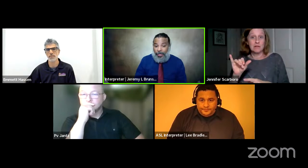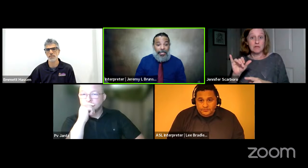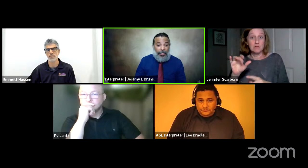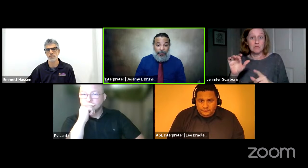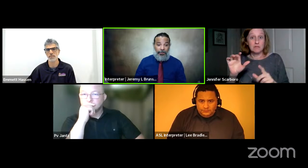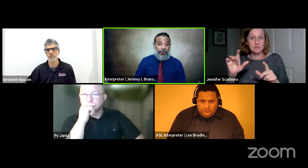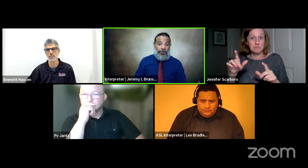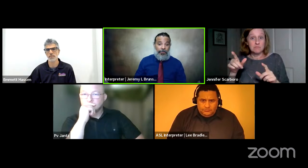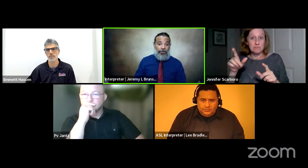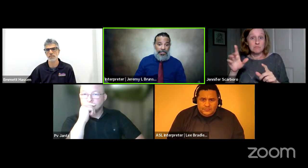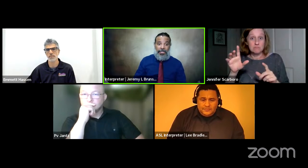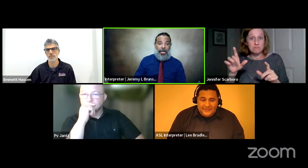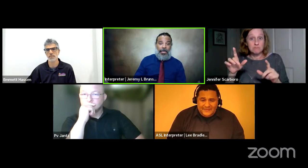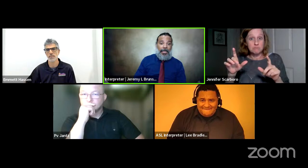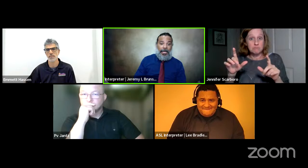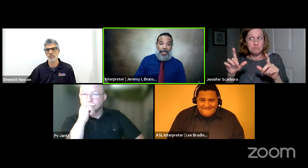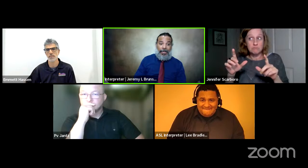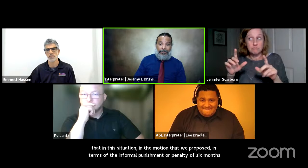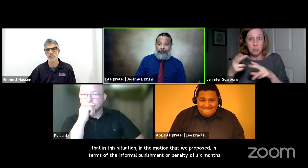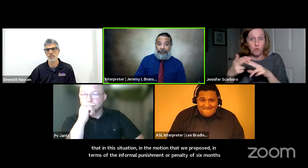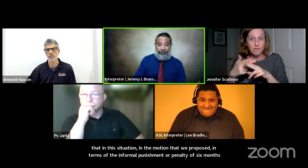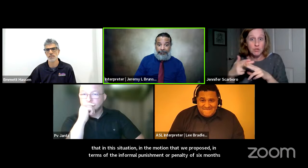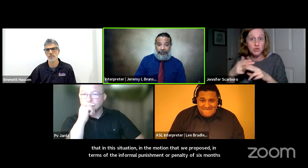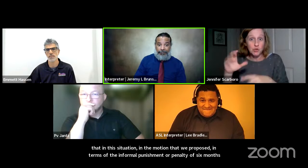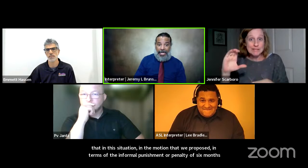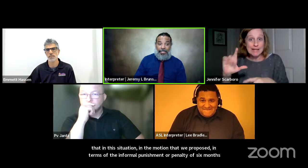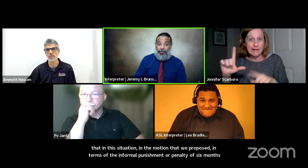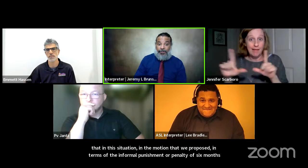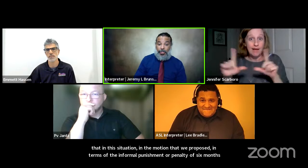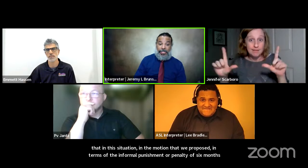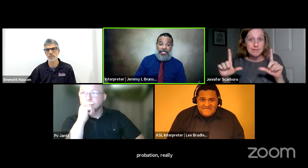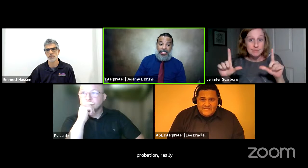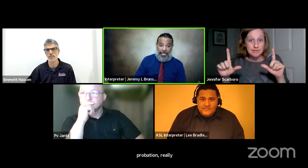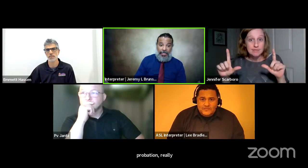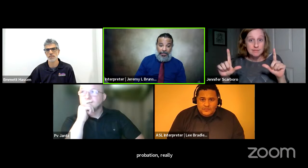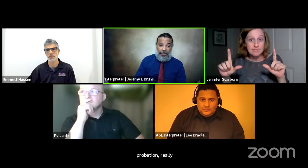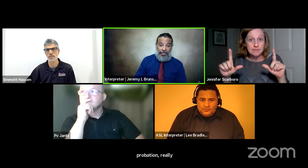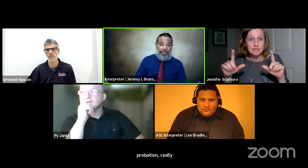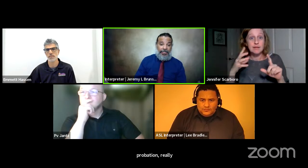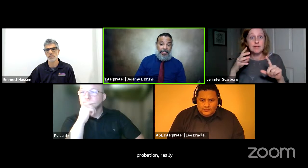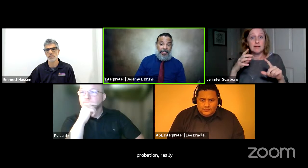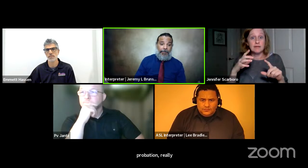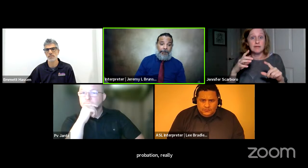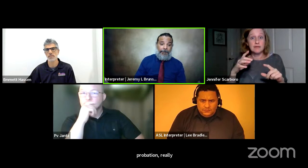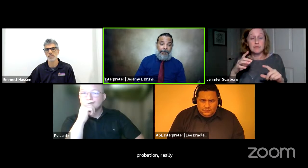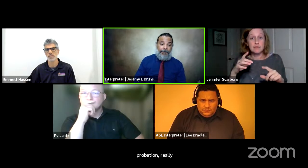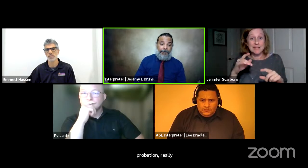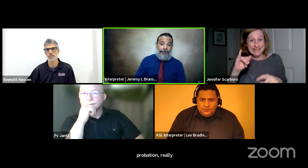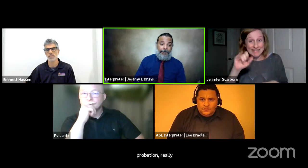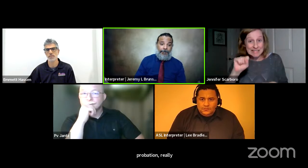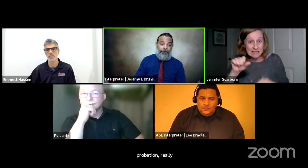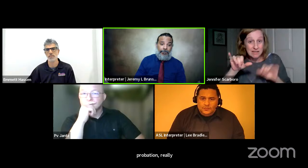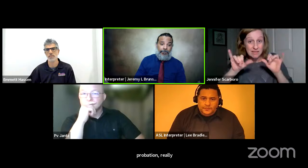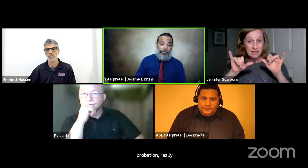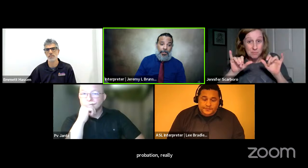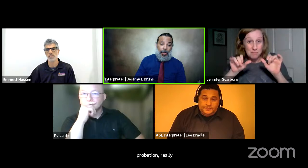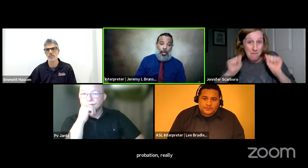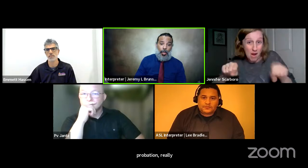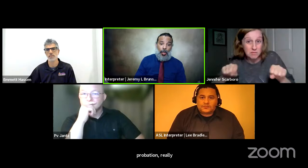really treating Ms. Young as a provisional C licensee,